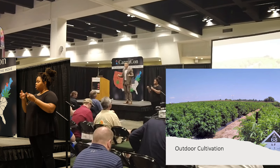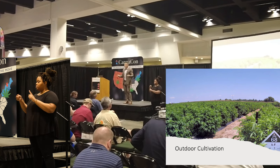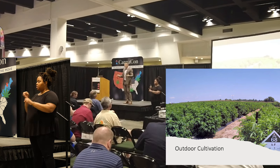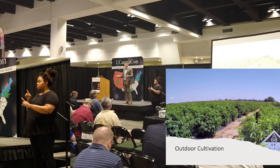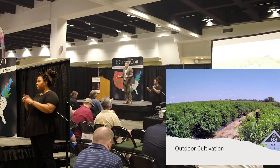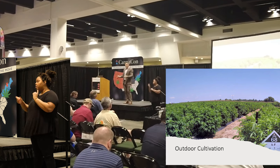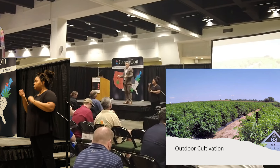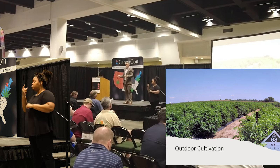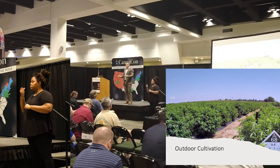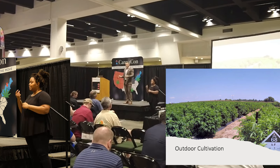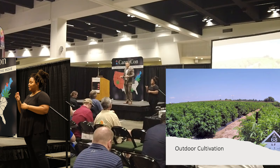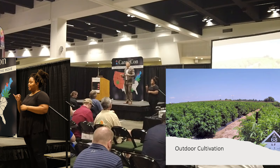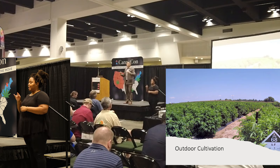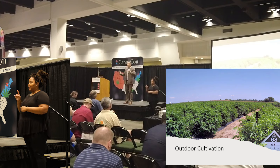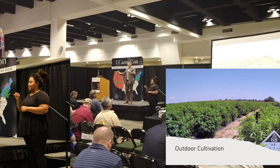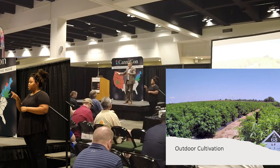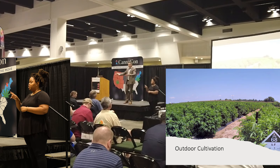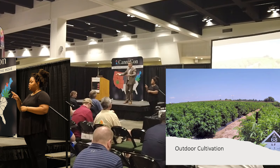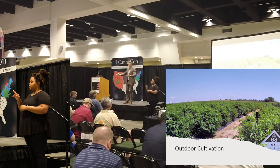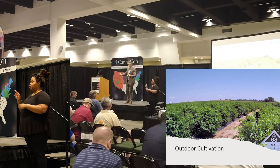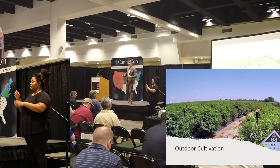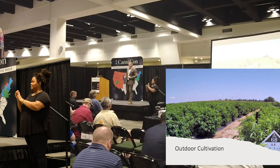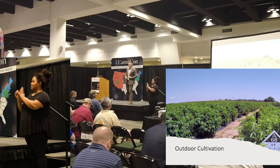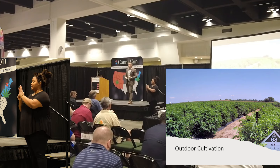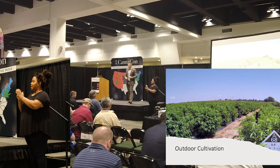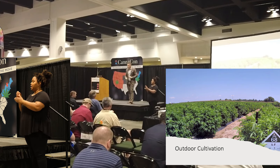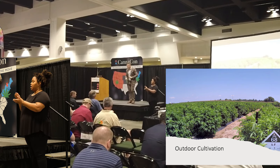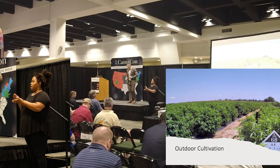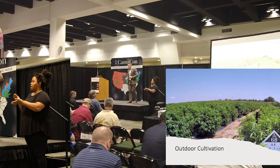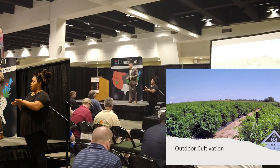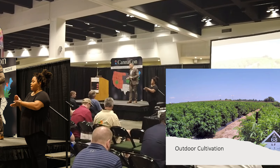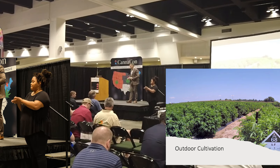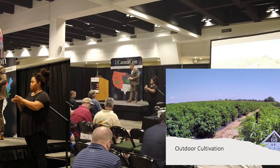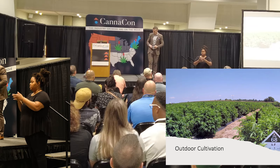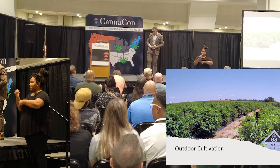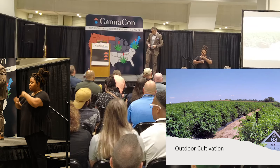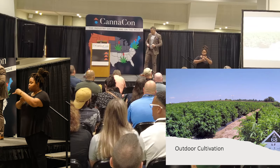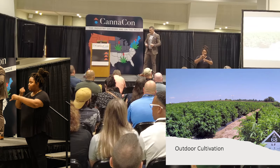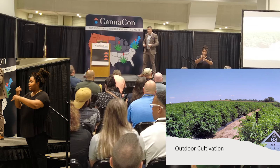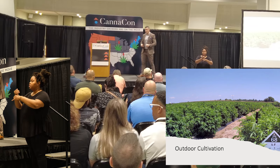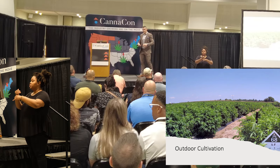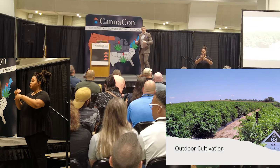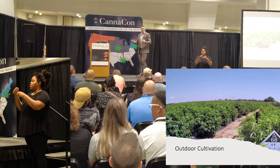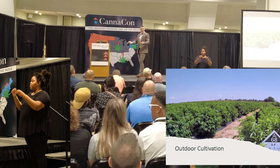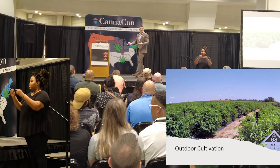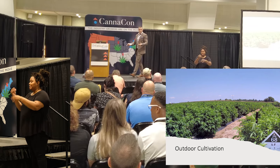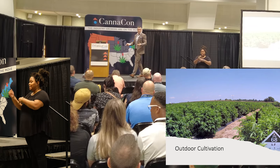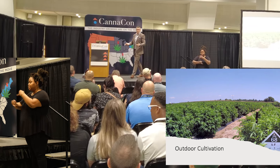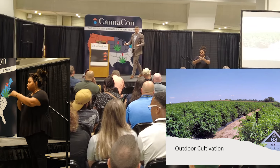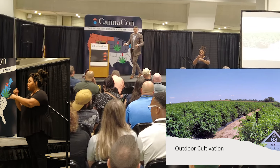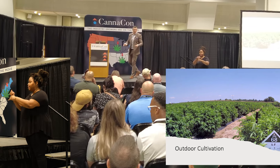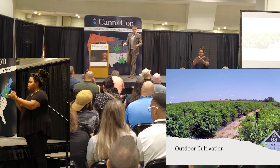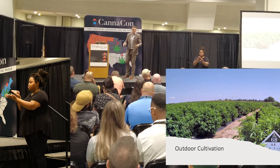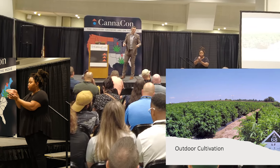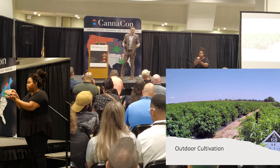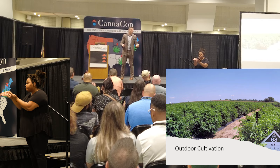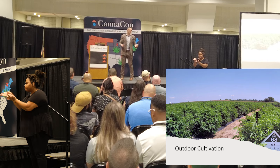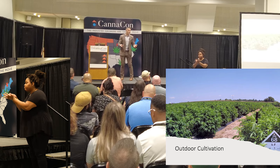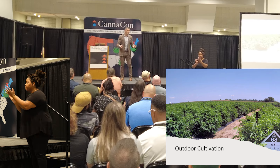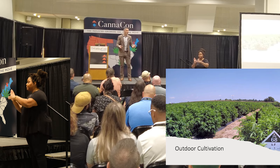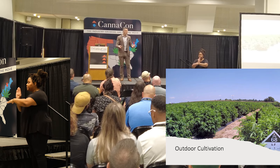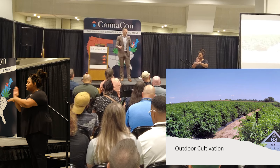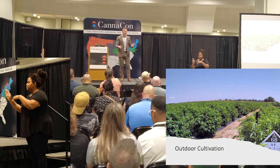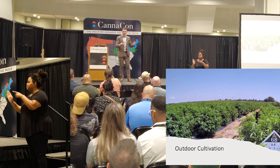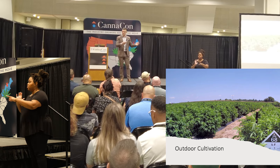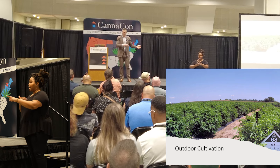example, interstate commerce, international markets, international trade. So our company has worked with those